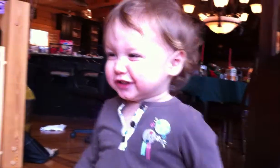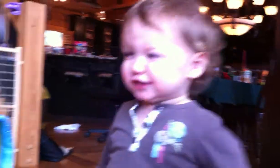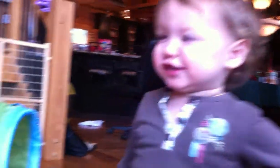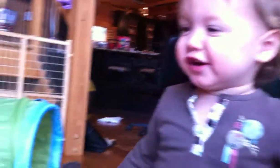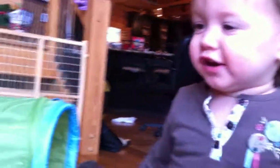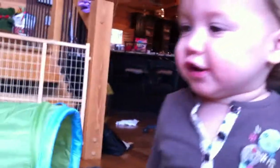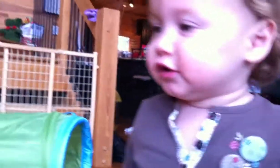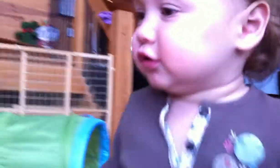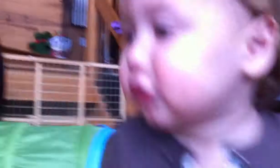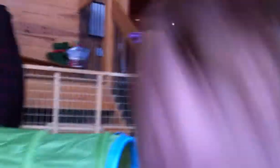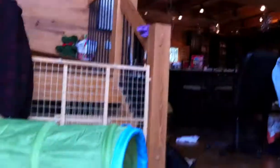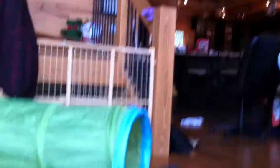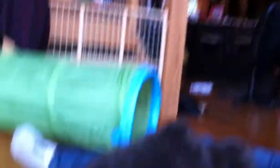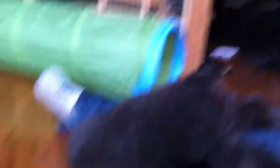I'd just like to say shoes. Oops.